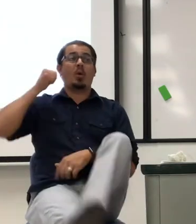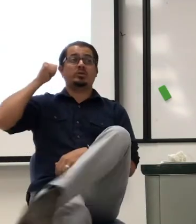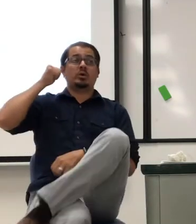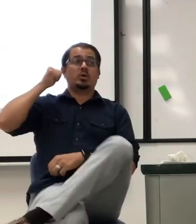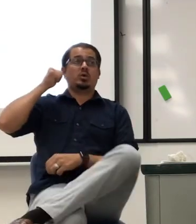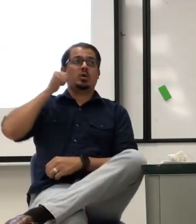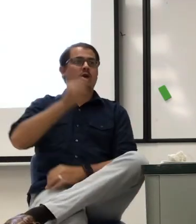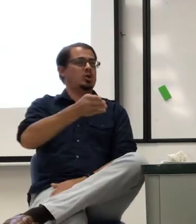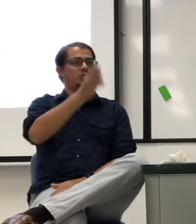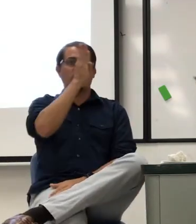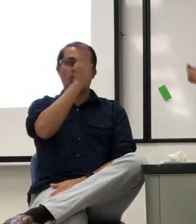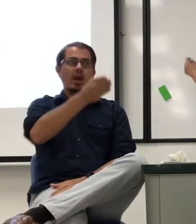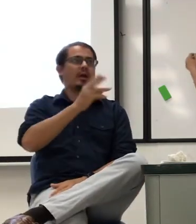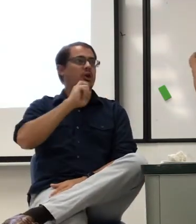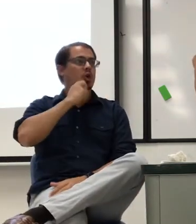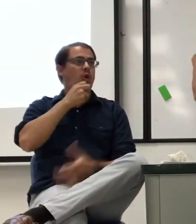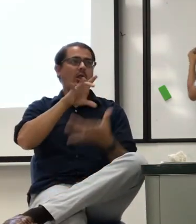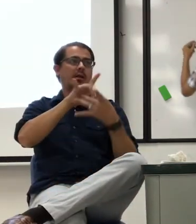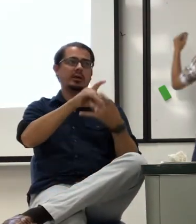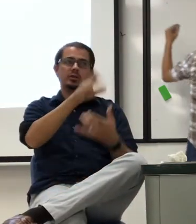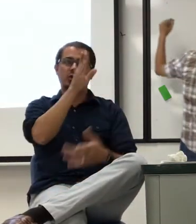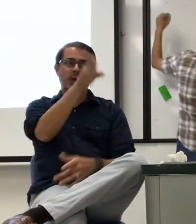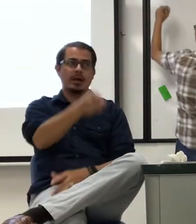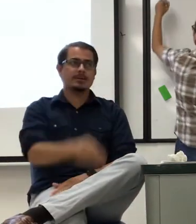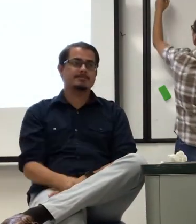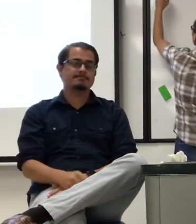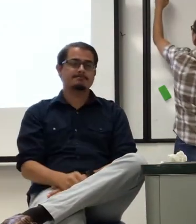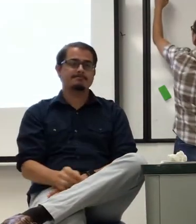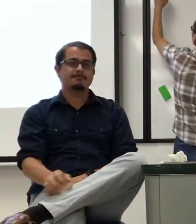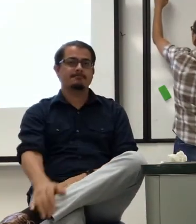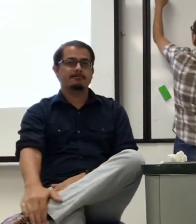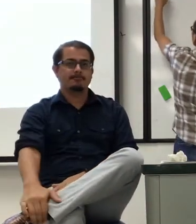it's a direct neural connection.